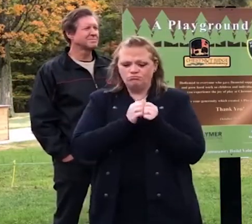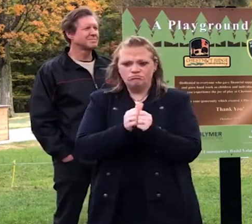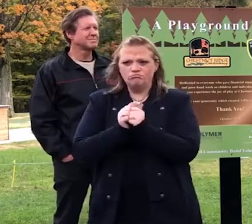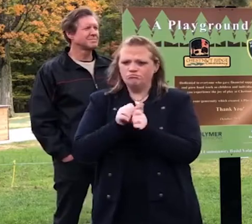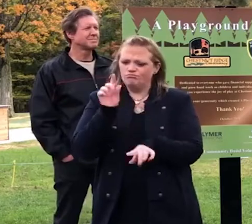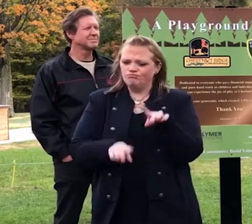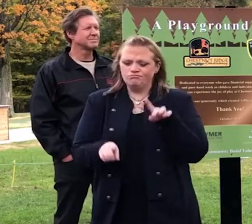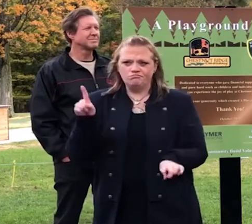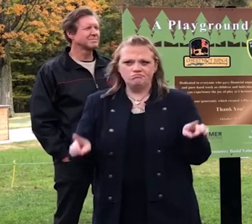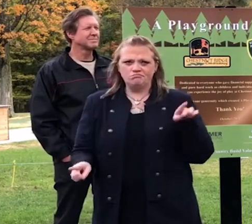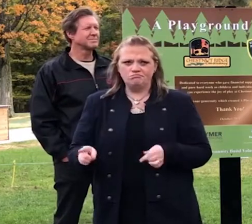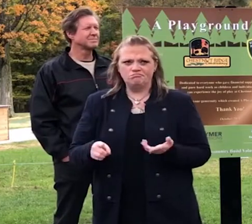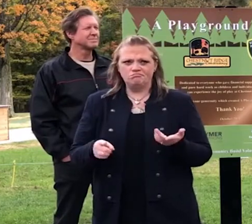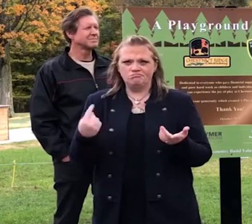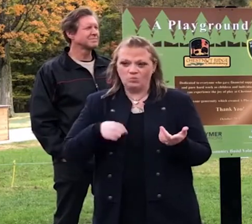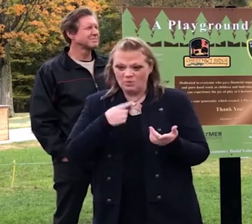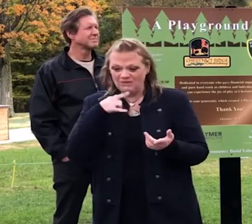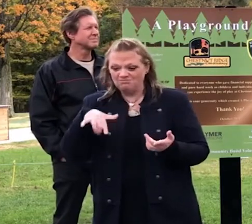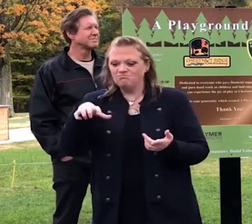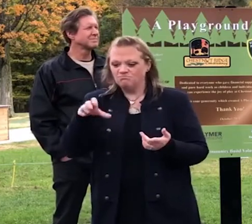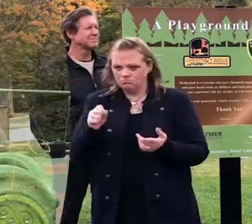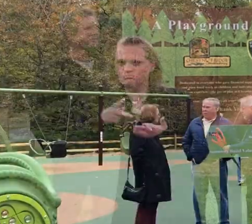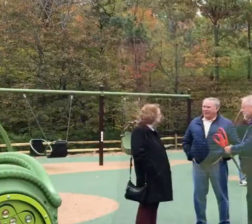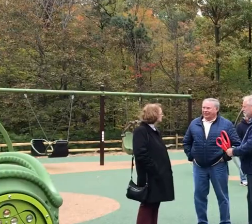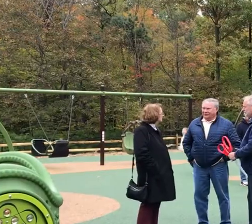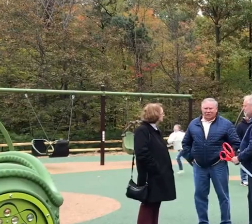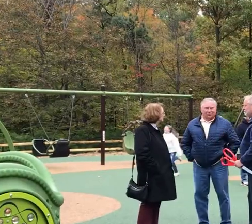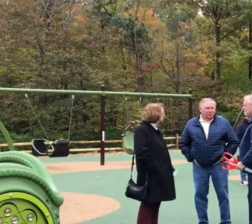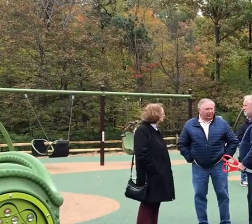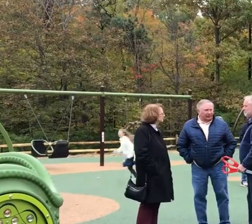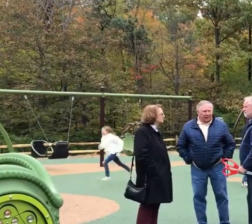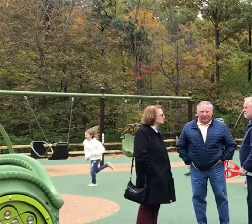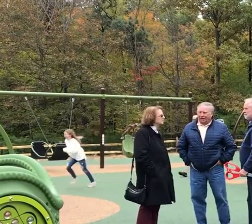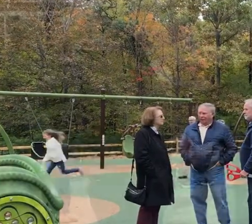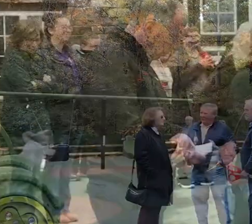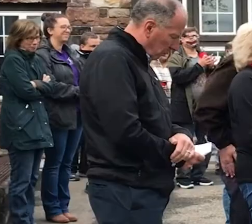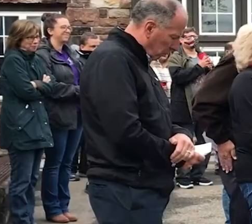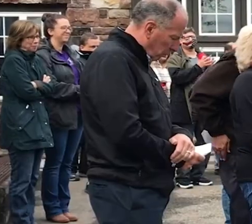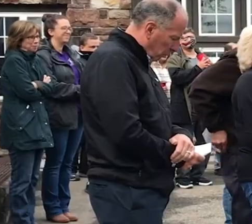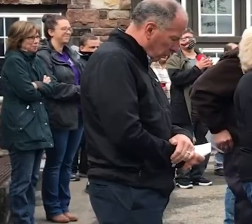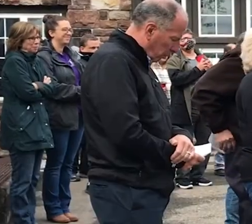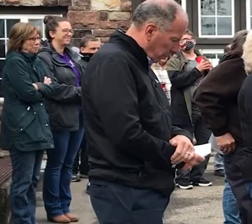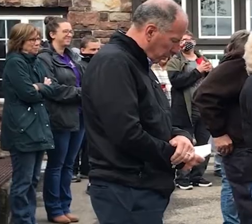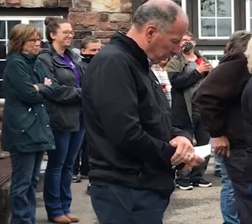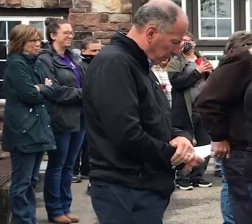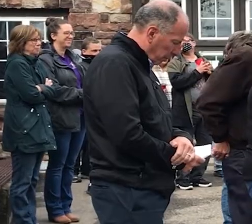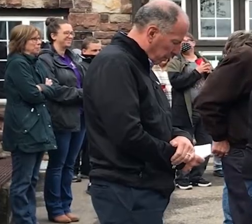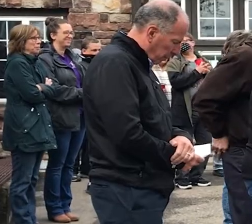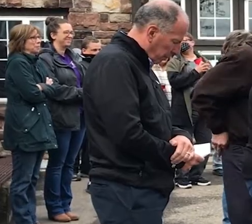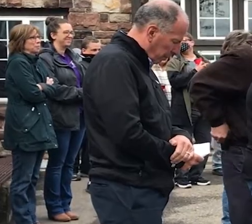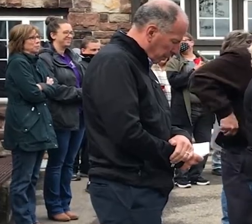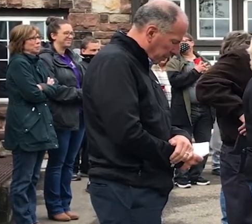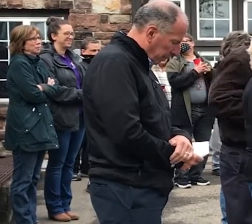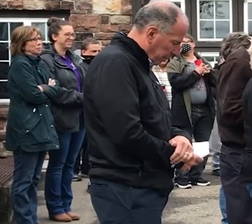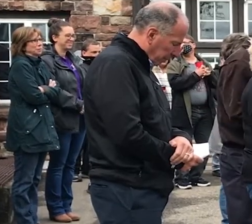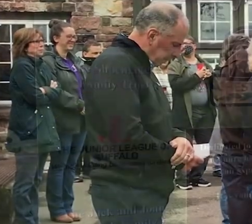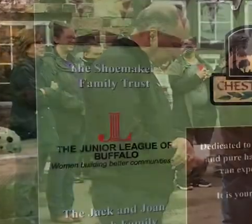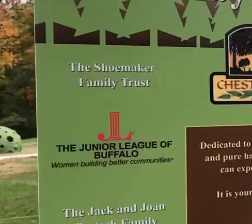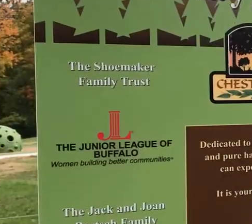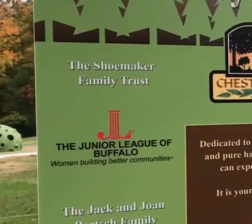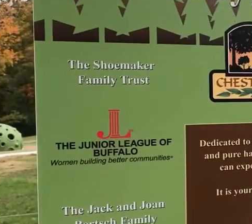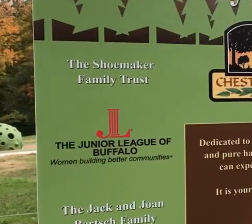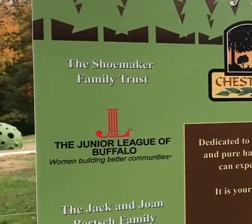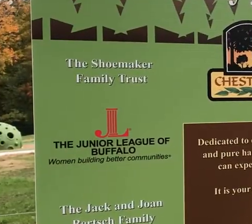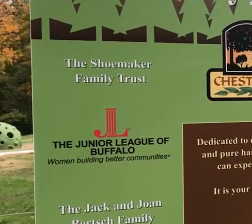backgrounds. We said this is a project we have to do. So thank you to all of the partners who made this a reality. This was